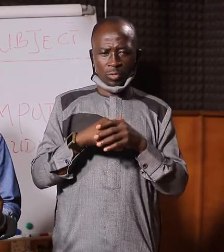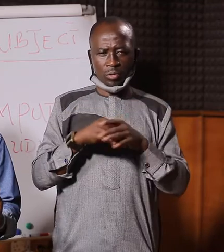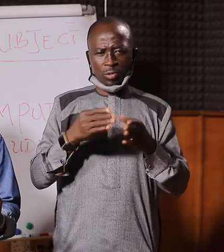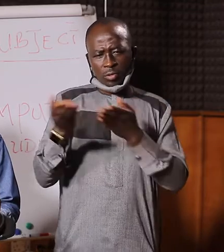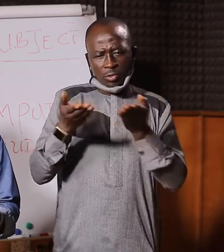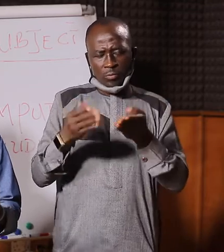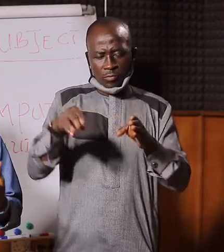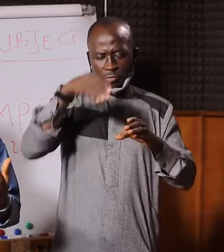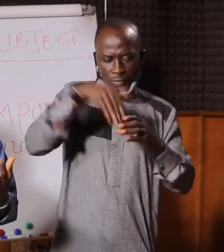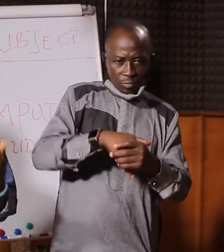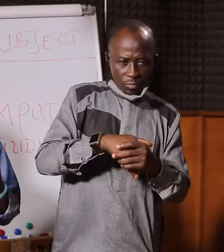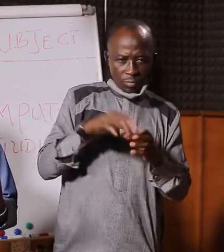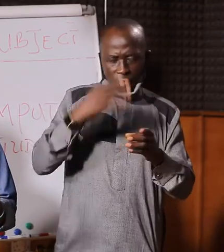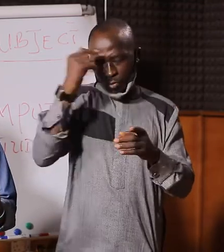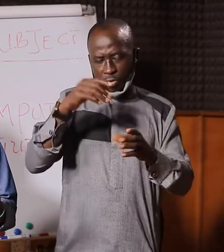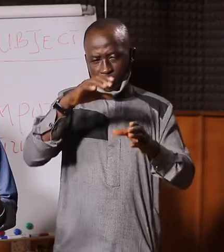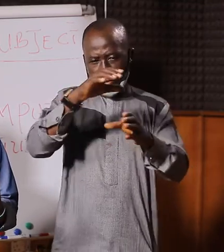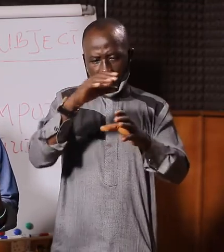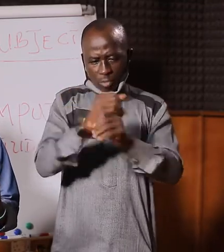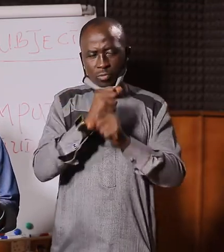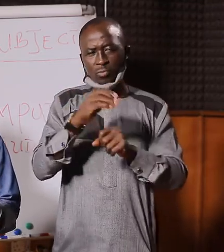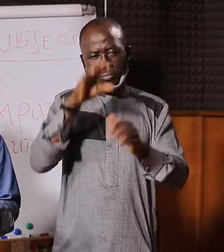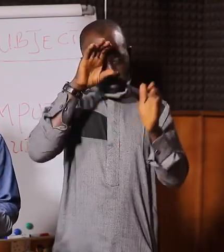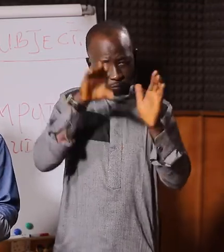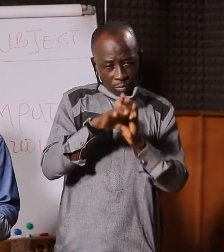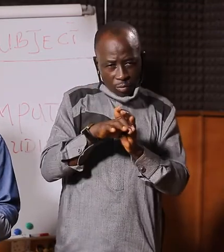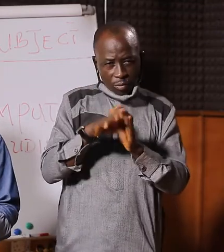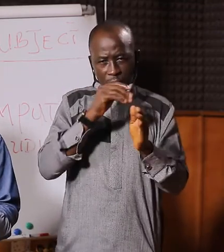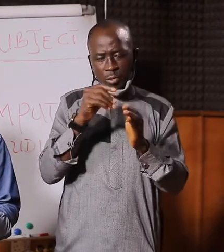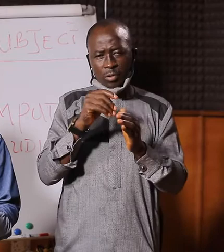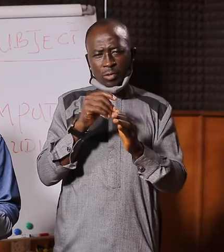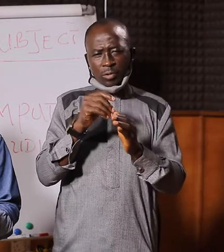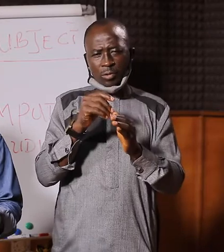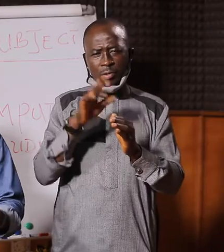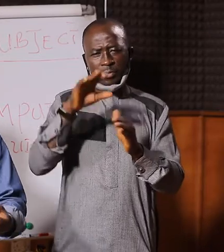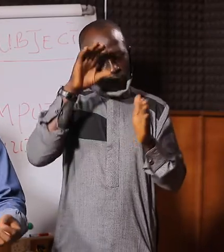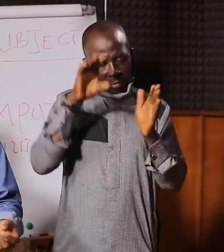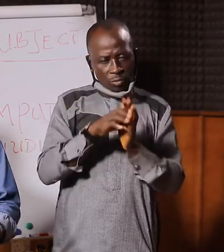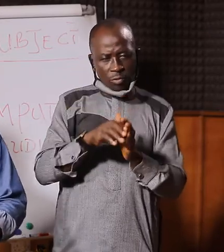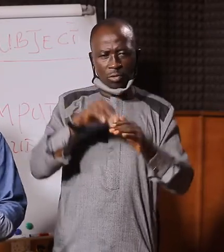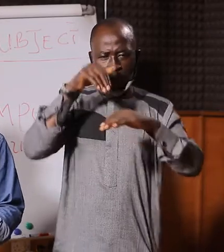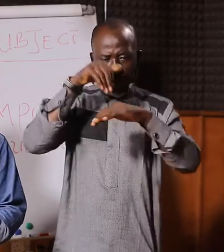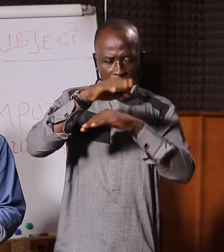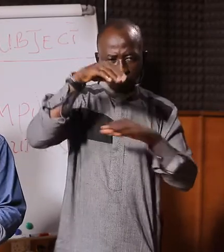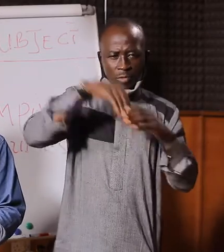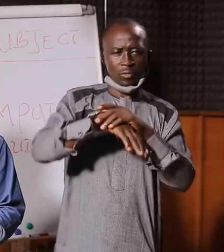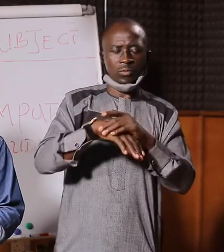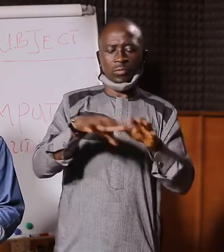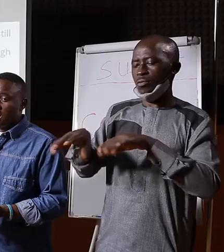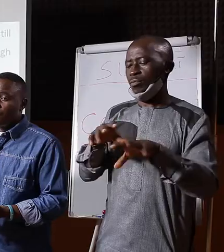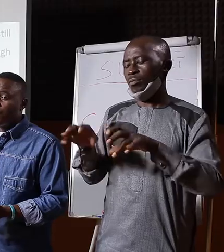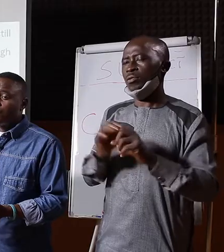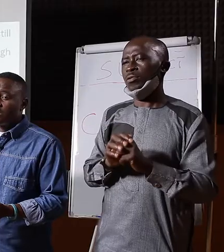serve as input device because they capture your picture, and your picture is eventually sent into the